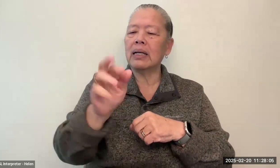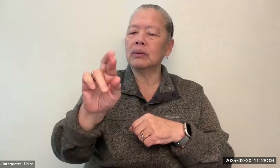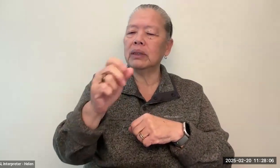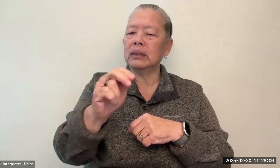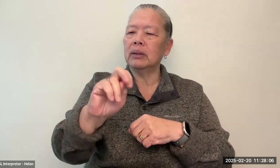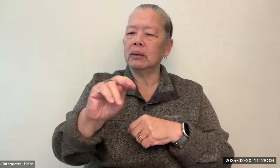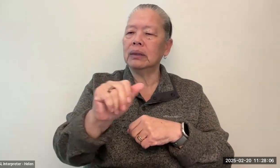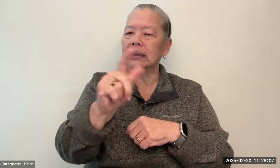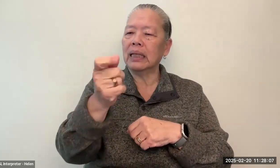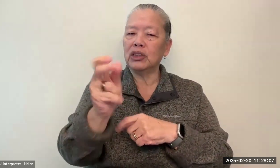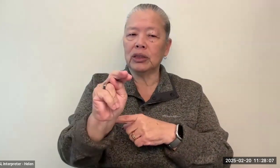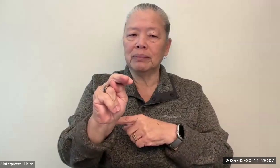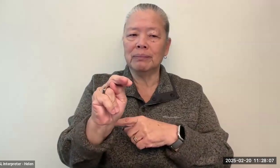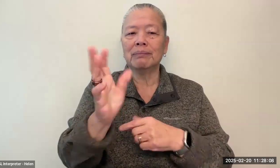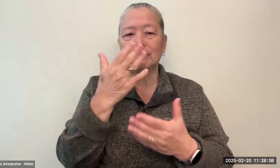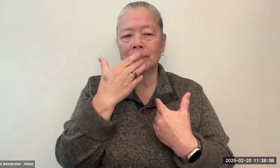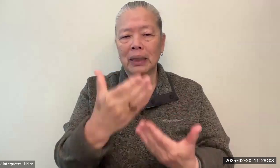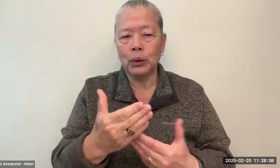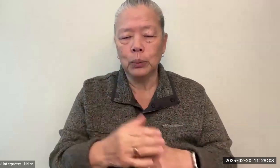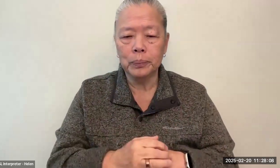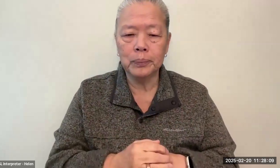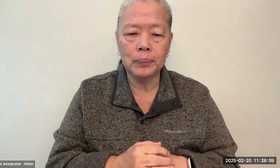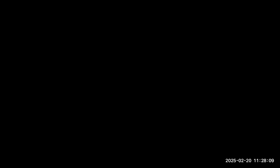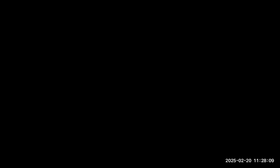resourceumc.org/regionalization. Thank you.